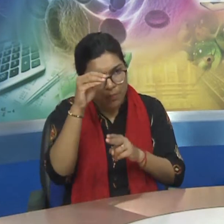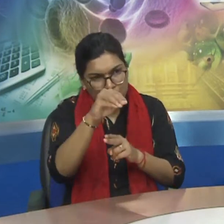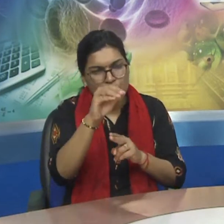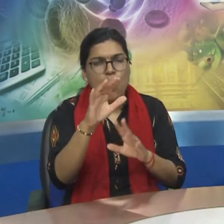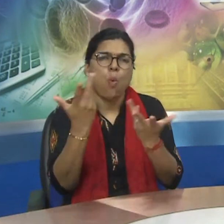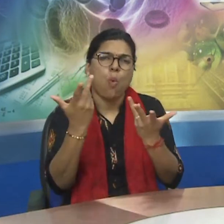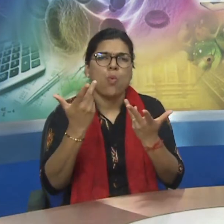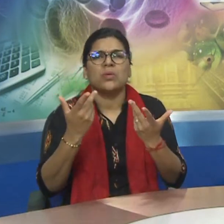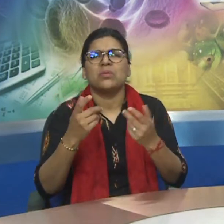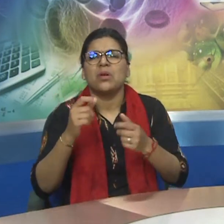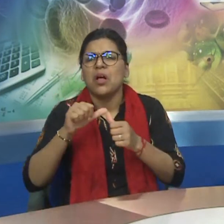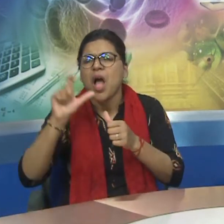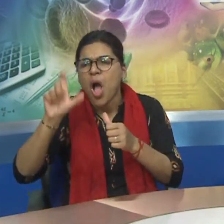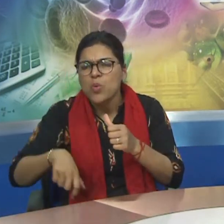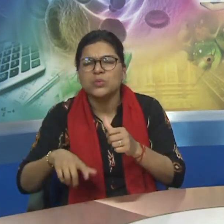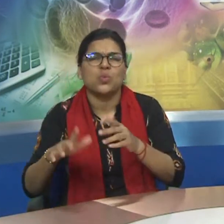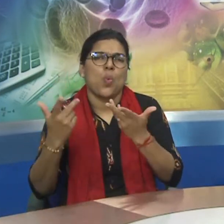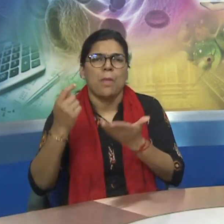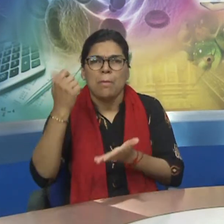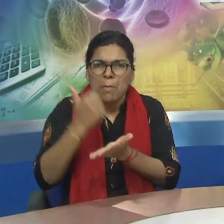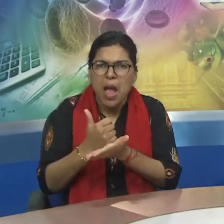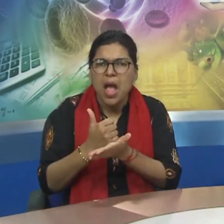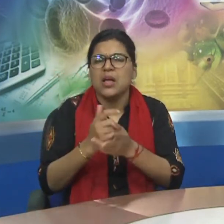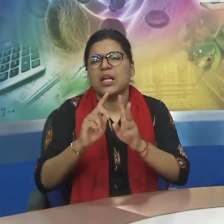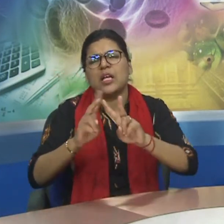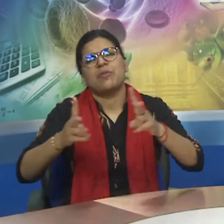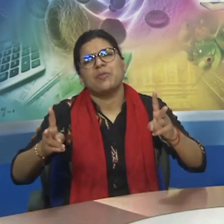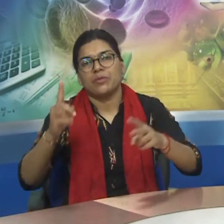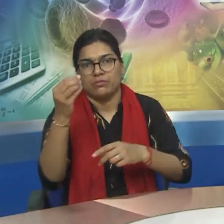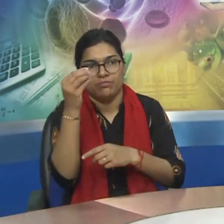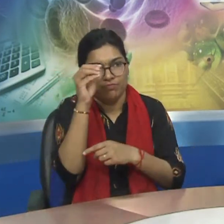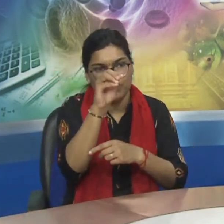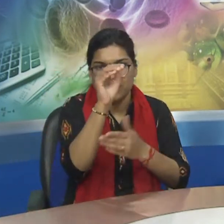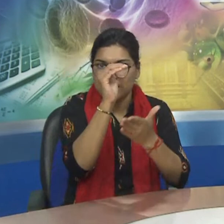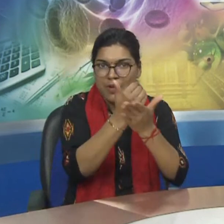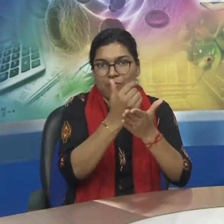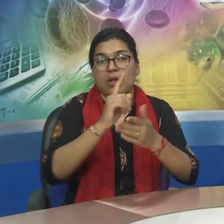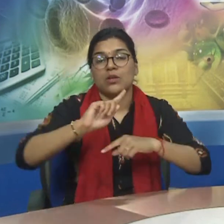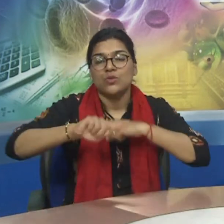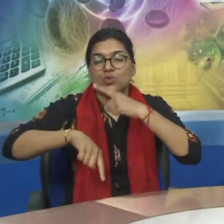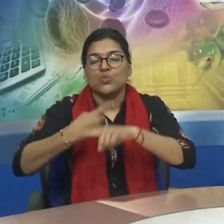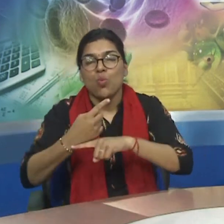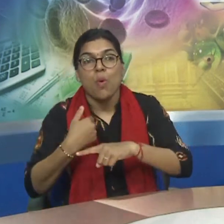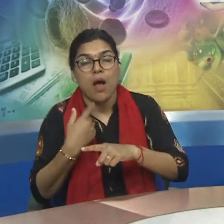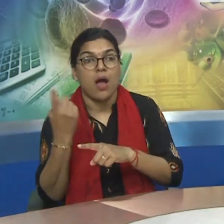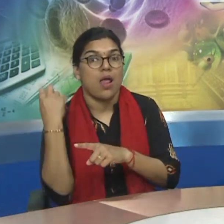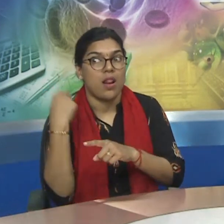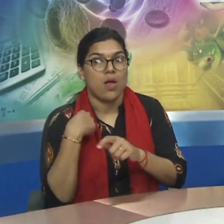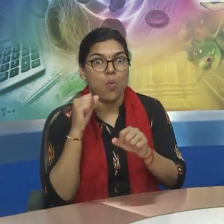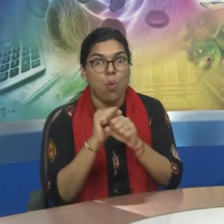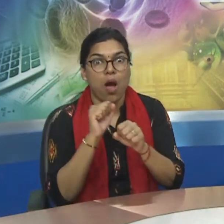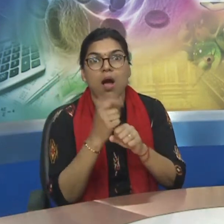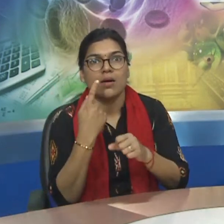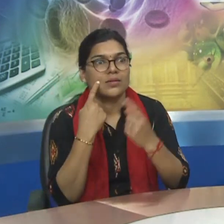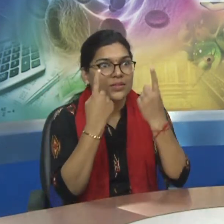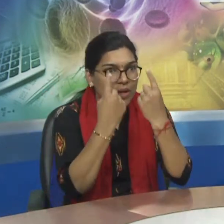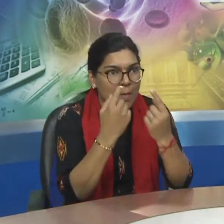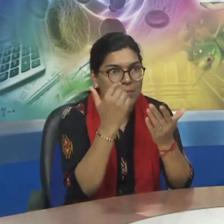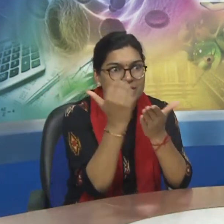then how do you save that file in a particular folder. For example, there can be any file, your bank related documents